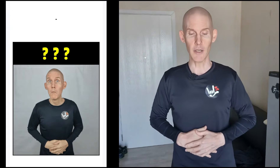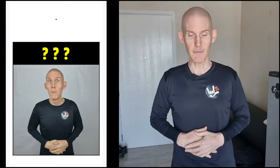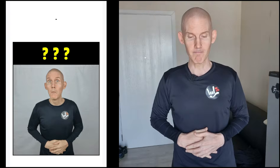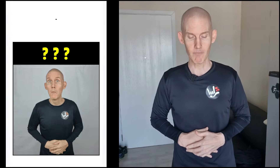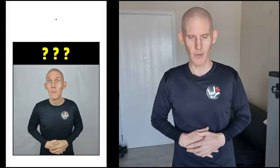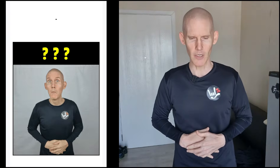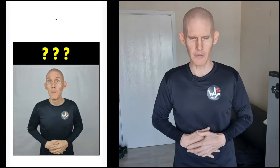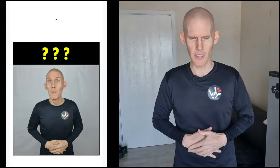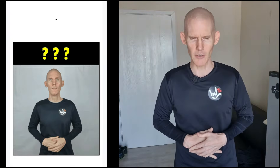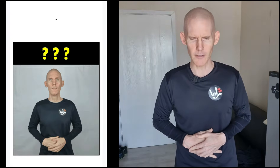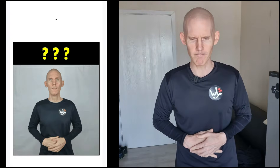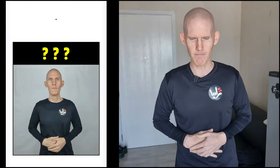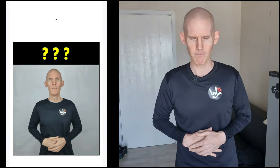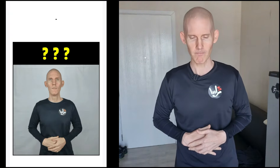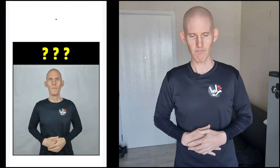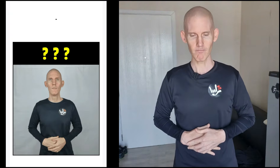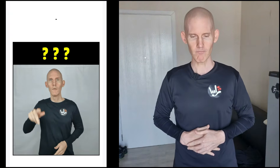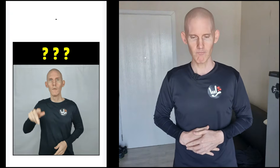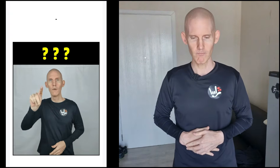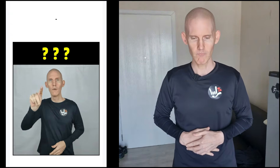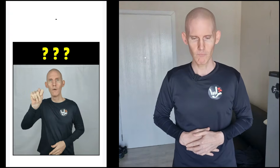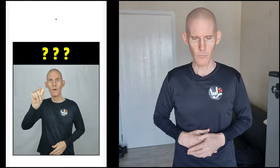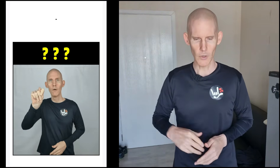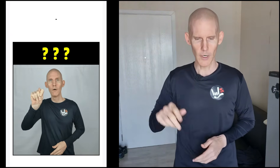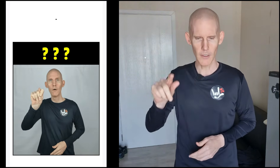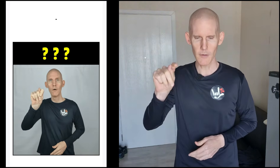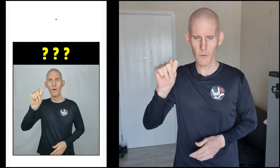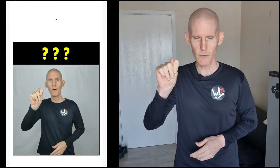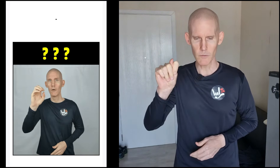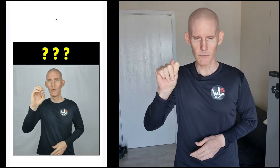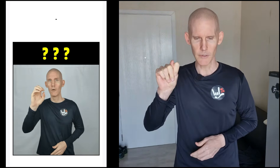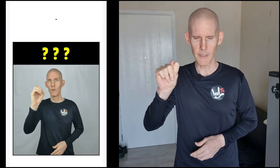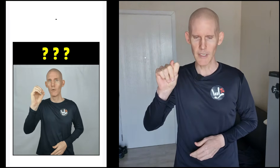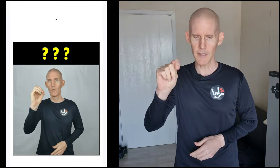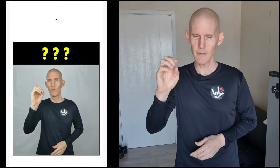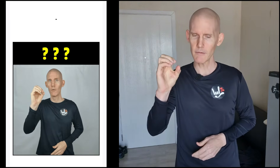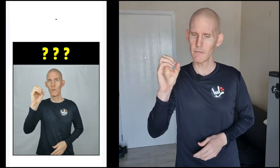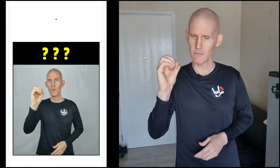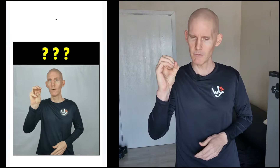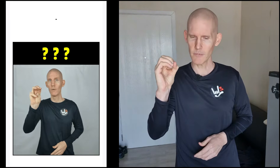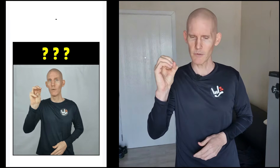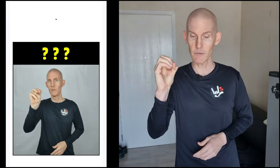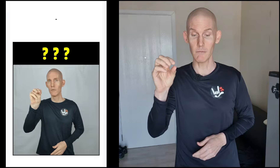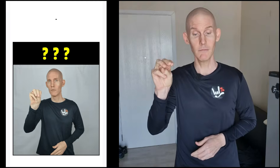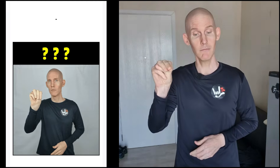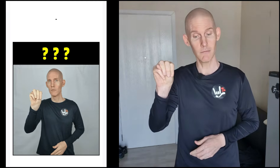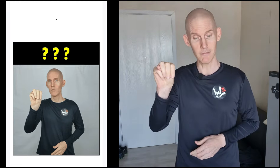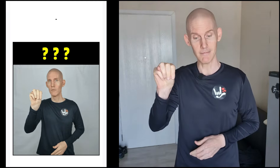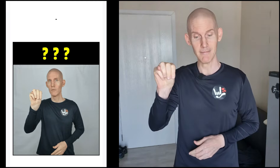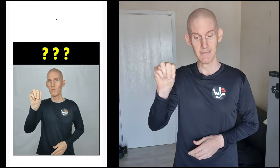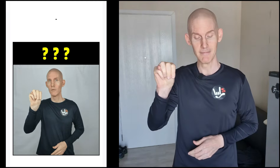start signing. All right, let's take a look. All right. Ooh, the T. All